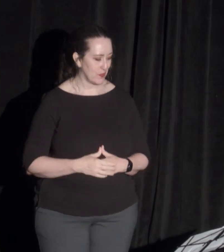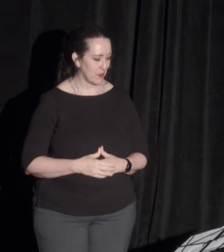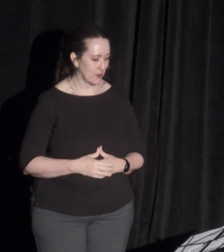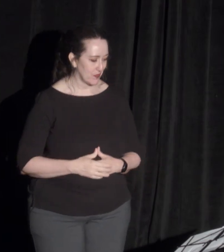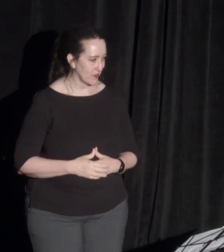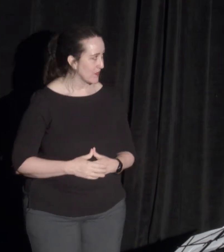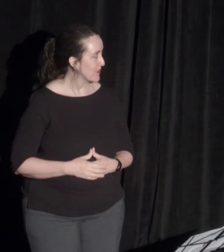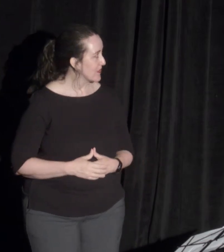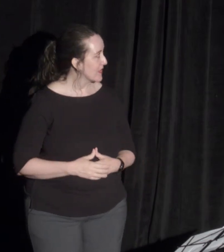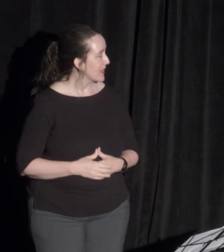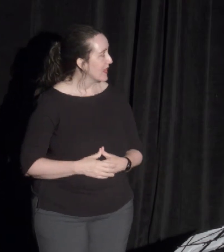Nah, that's a bad idea.